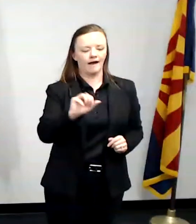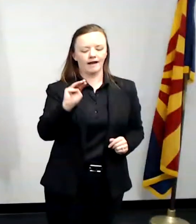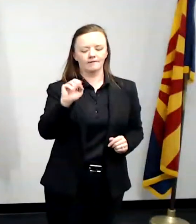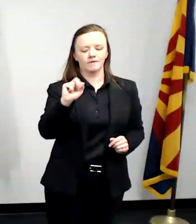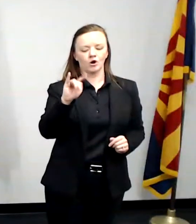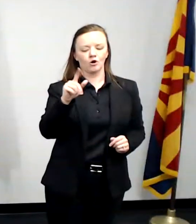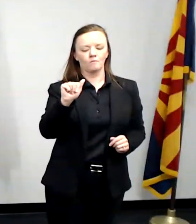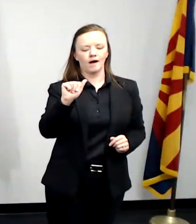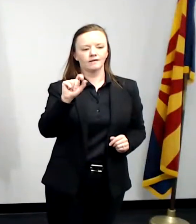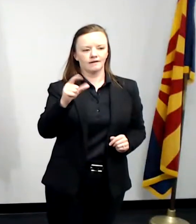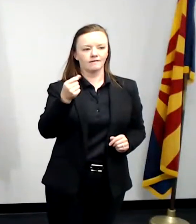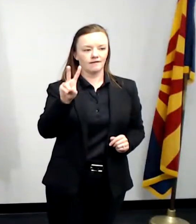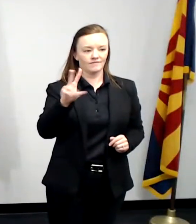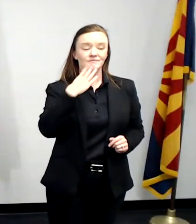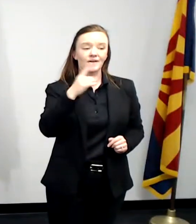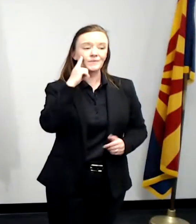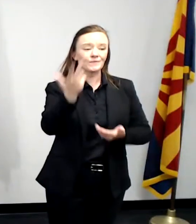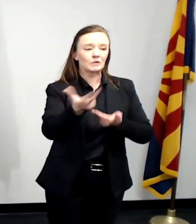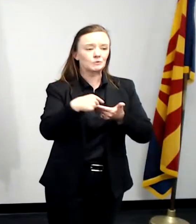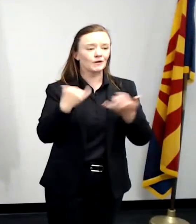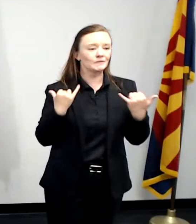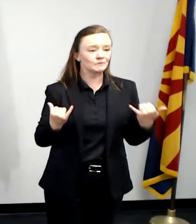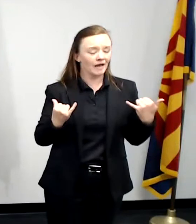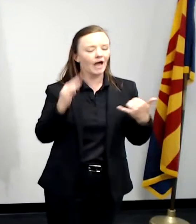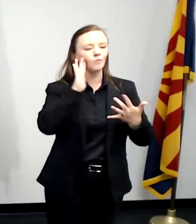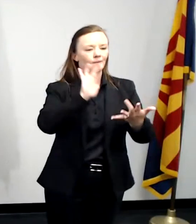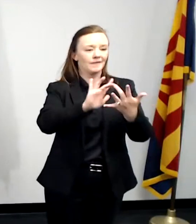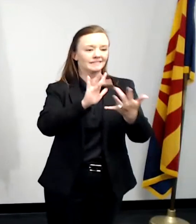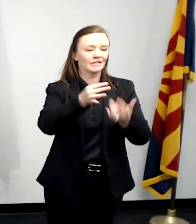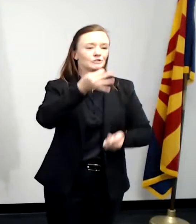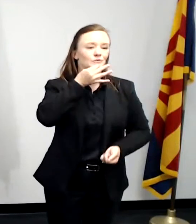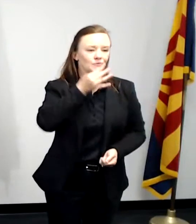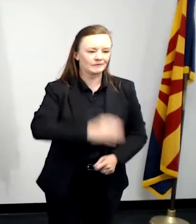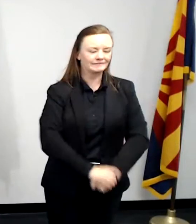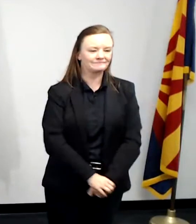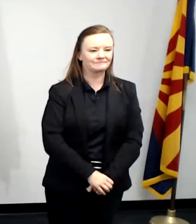caomedia@maricopa.gov. Thank you all so much for being with us today, and we'll be in touch soon about our next